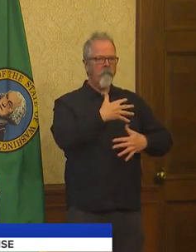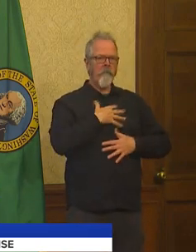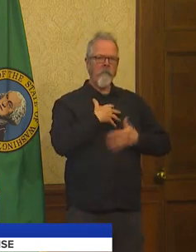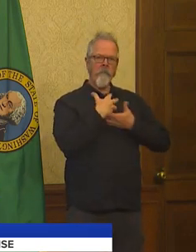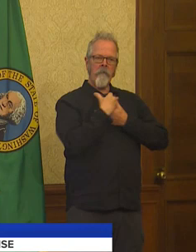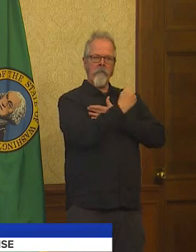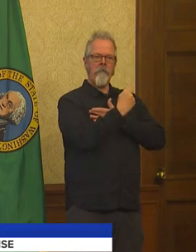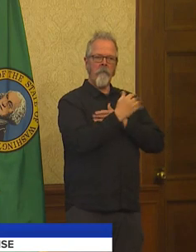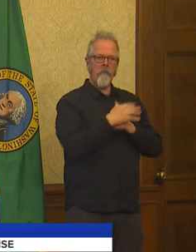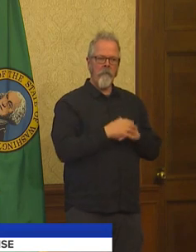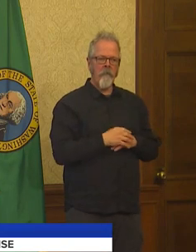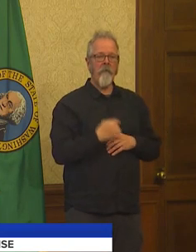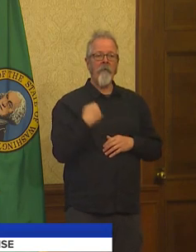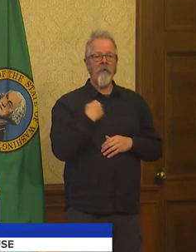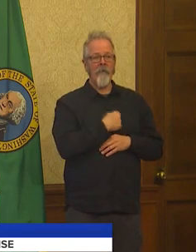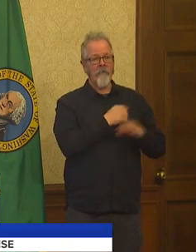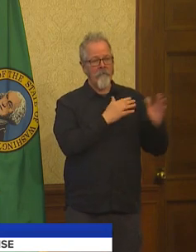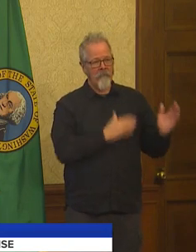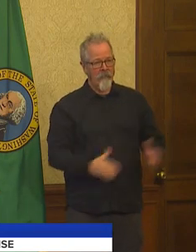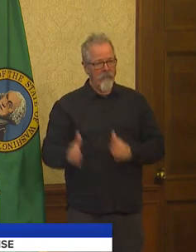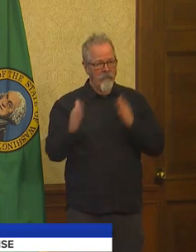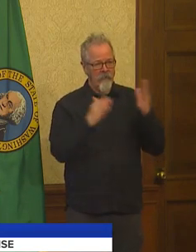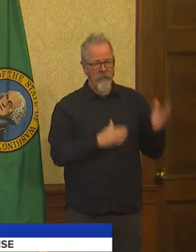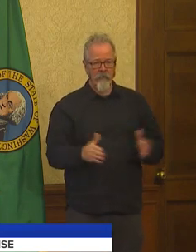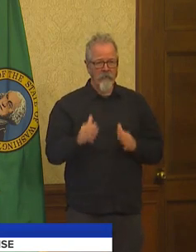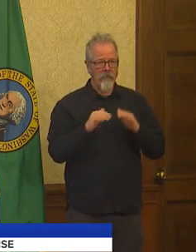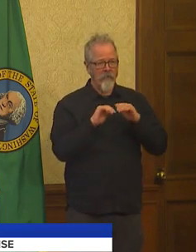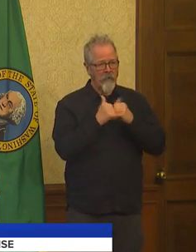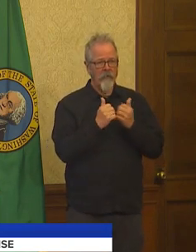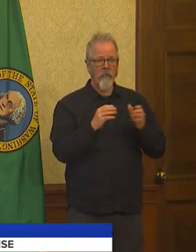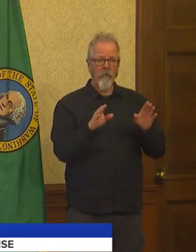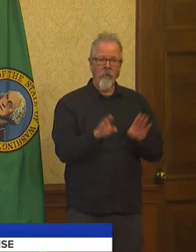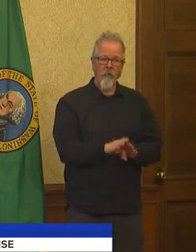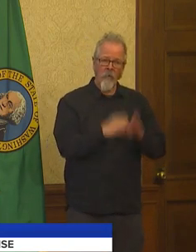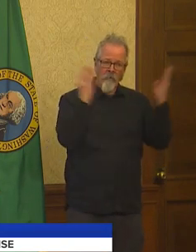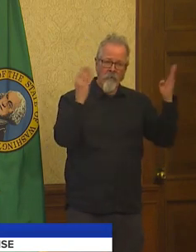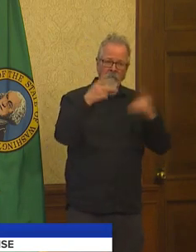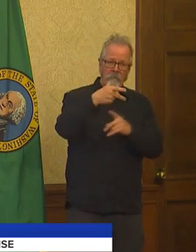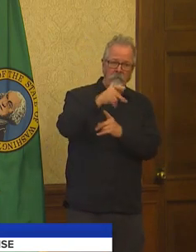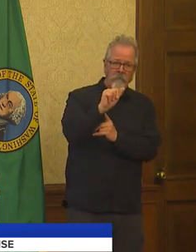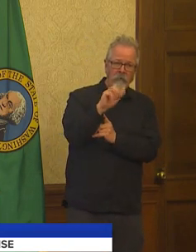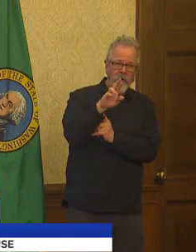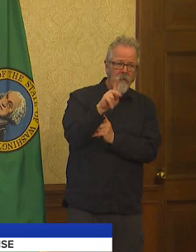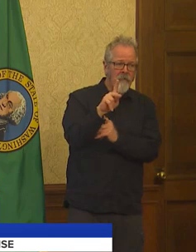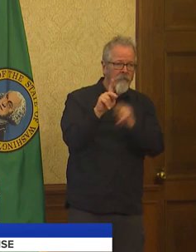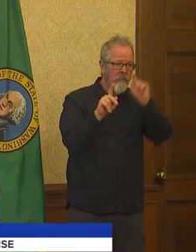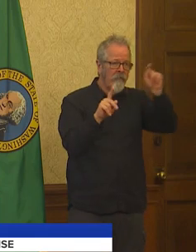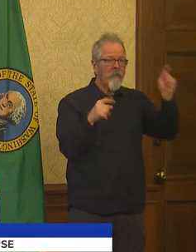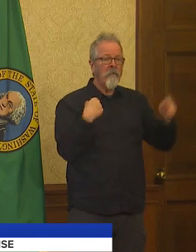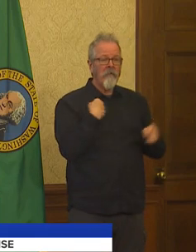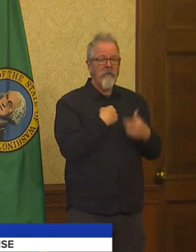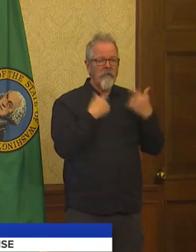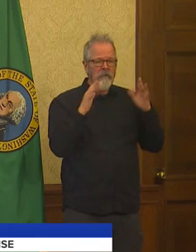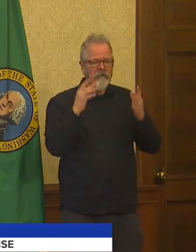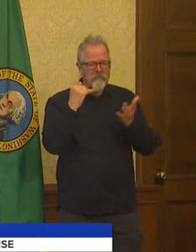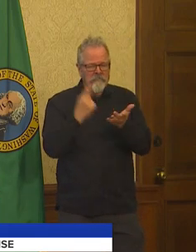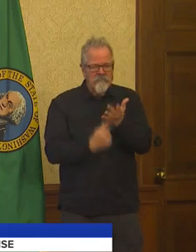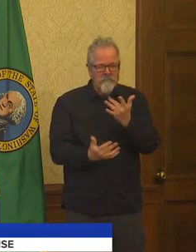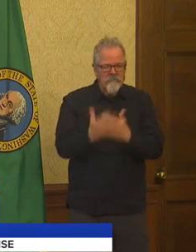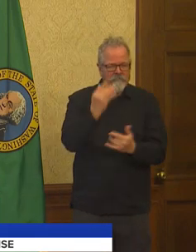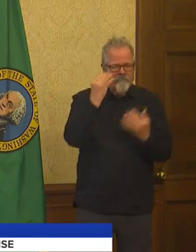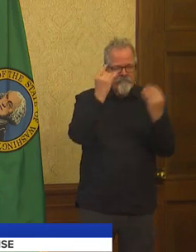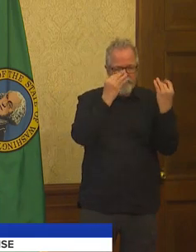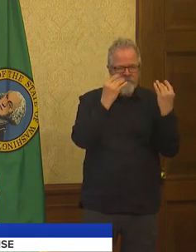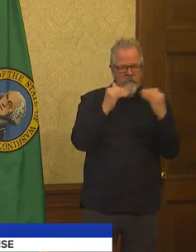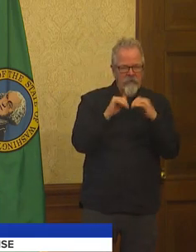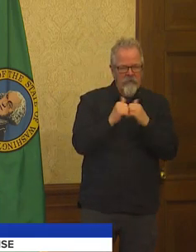staff and visitors. We've also been working with our local communities and tribes to address concerns they have reopening park